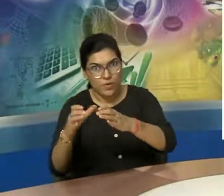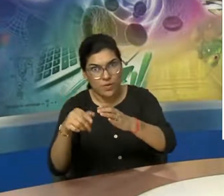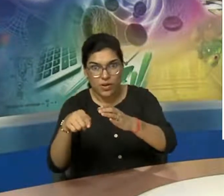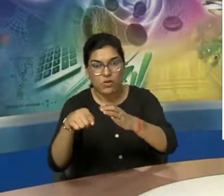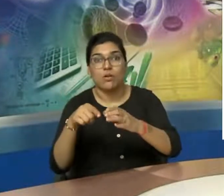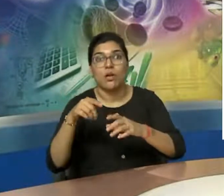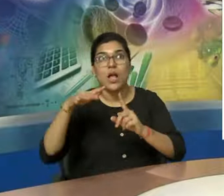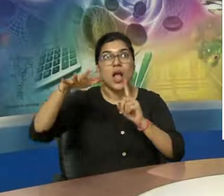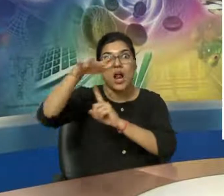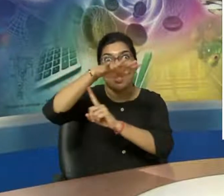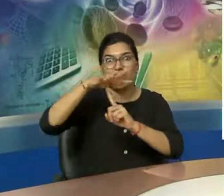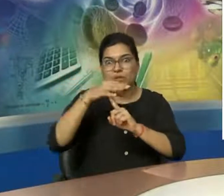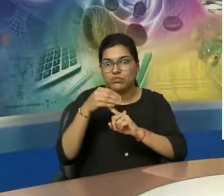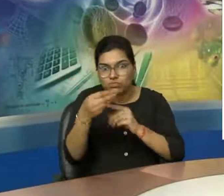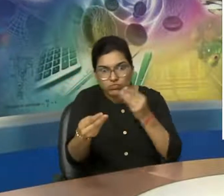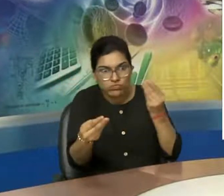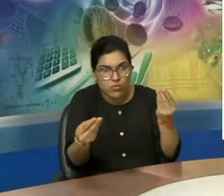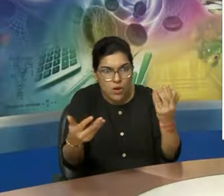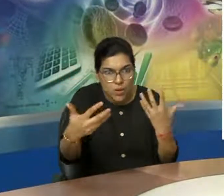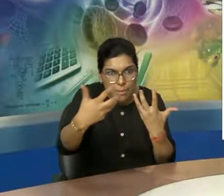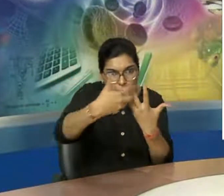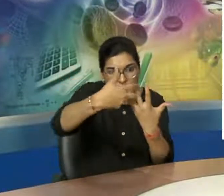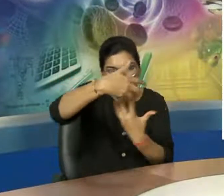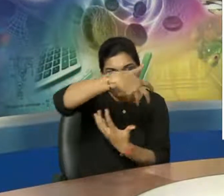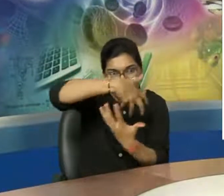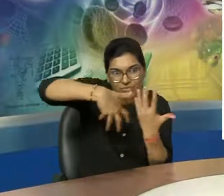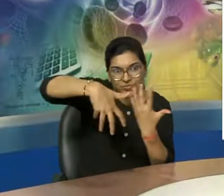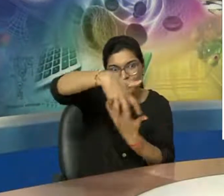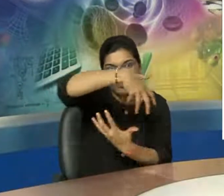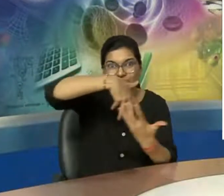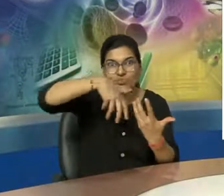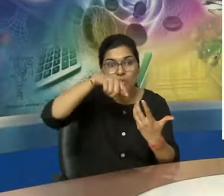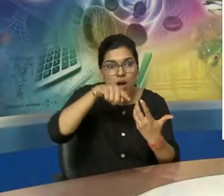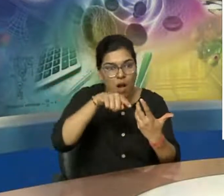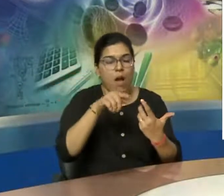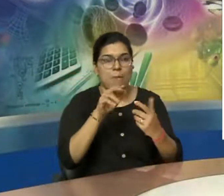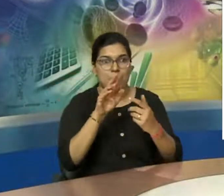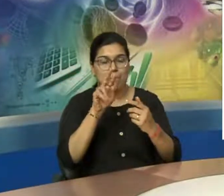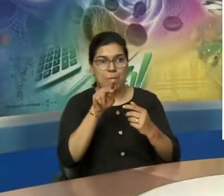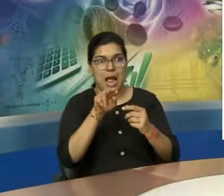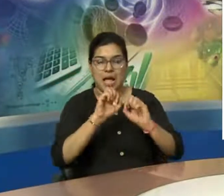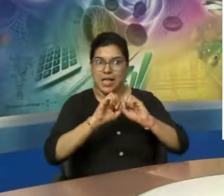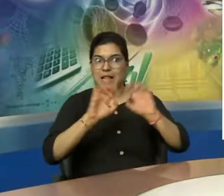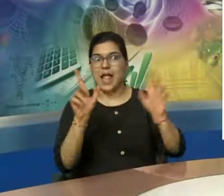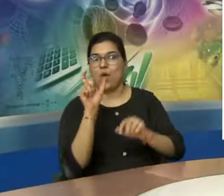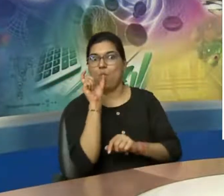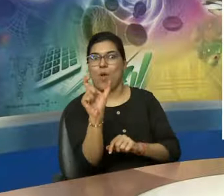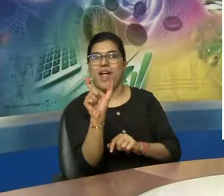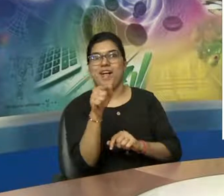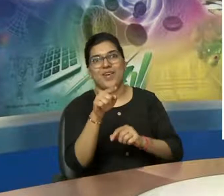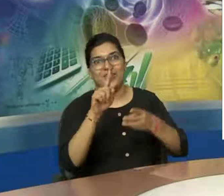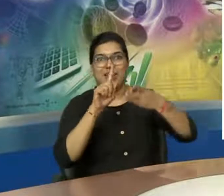living organisms with each other and with their environment.